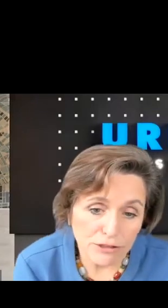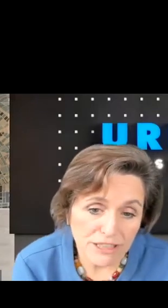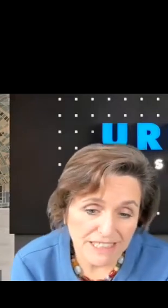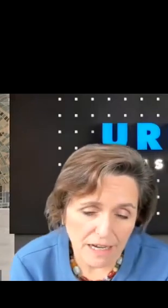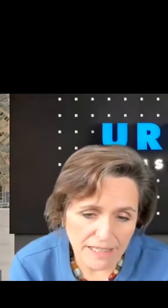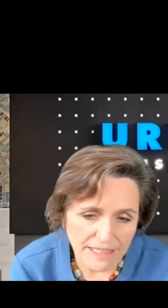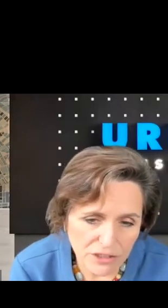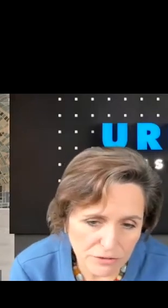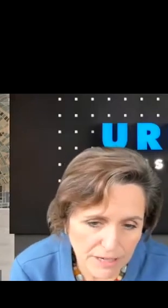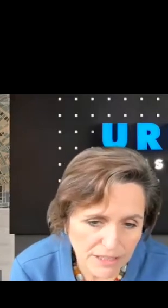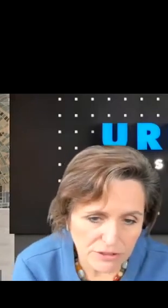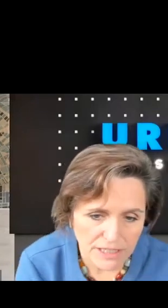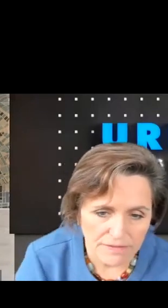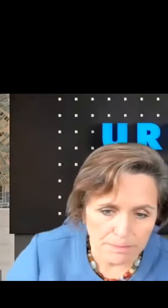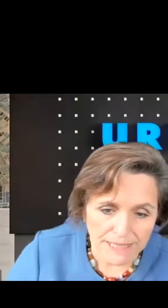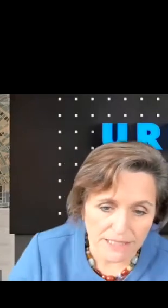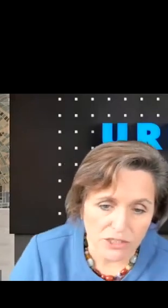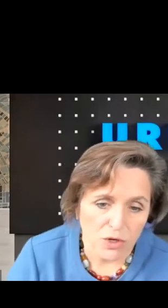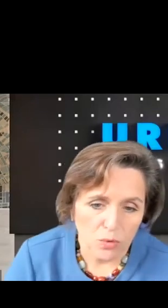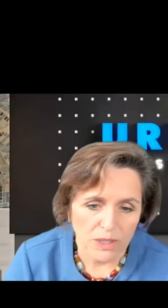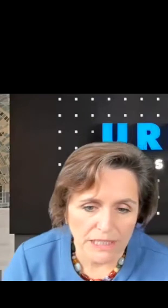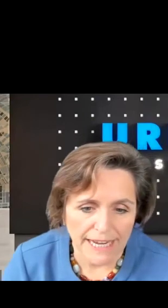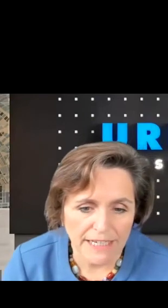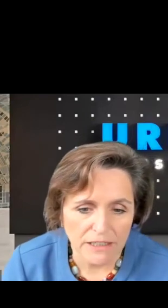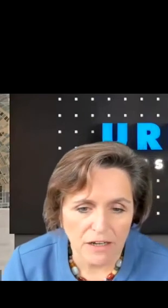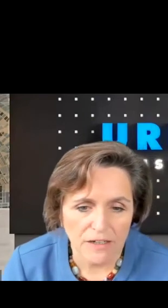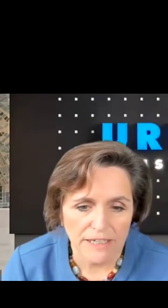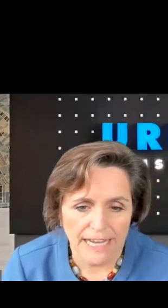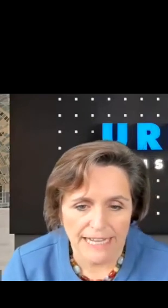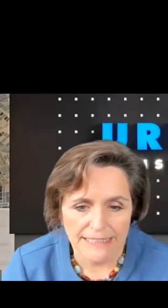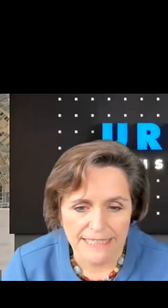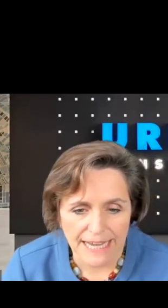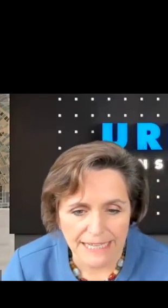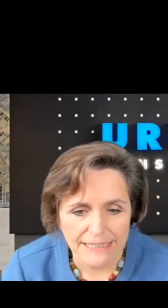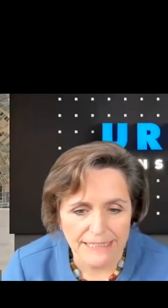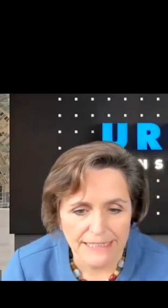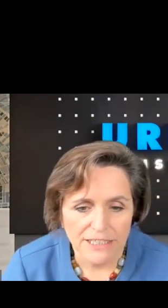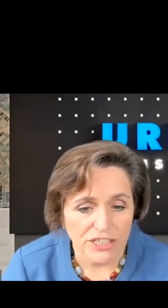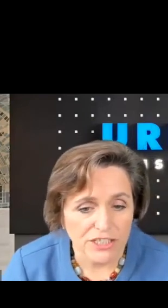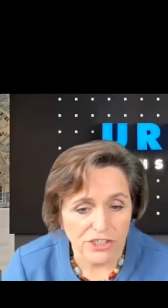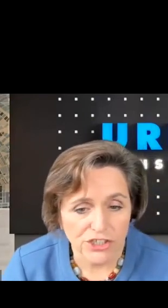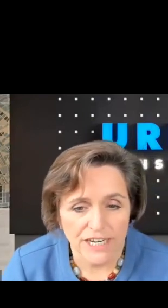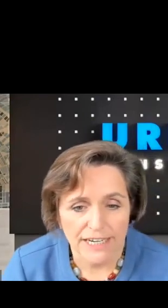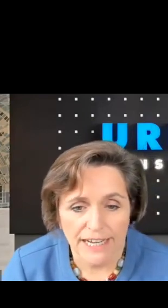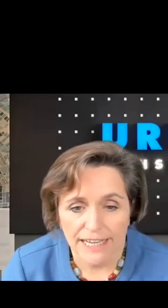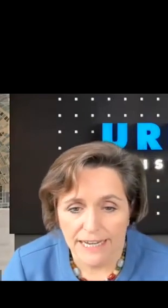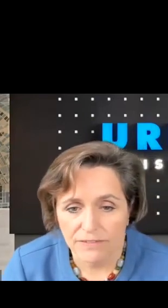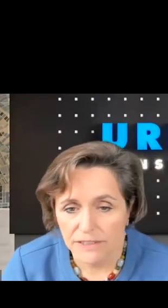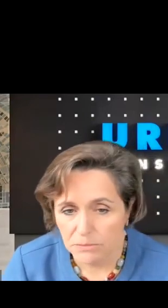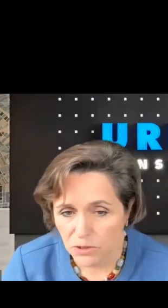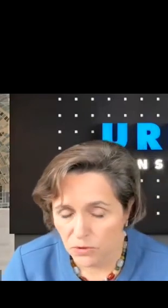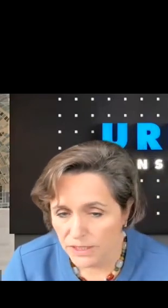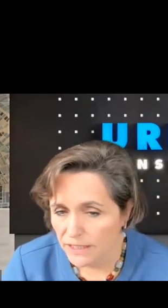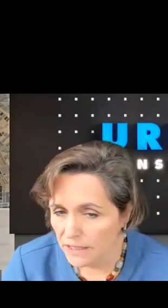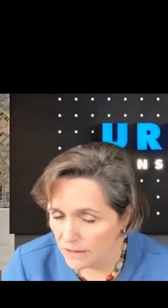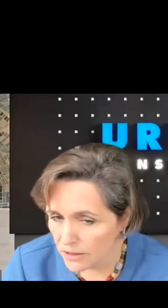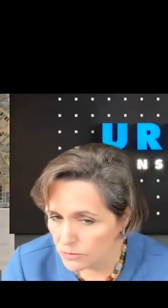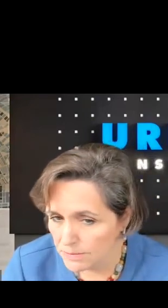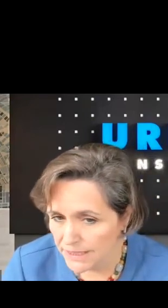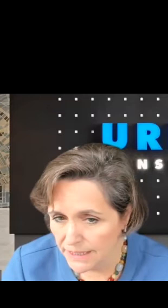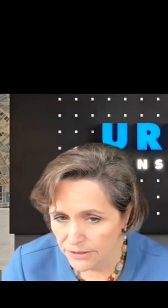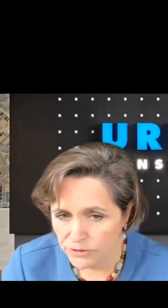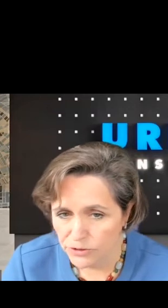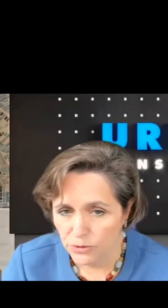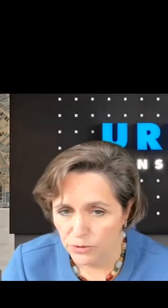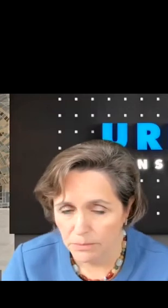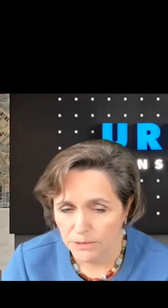That includes its director, David Pitts, Will Engelhart, Alice Galley, Jesse Janetta, and Evelyn McCoy, along